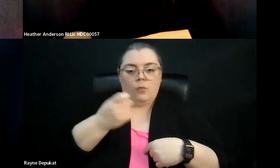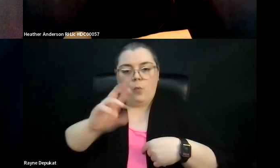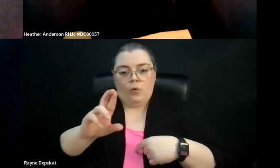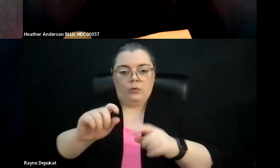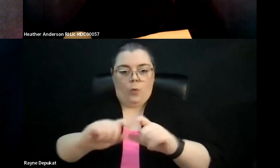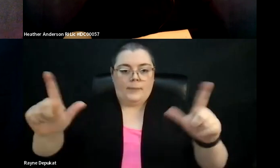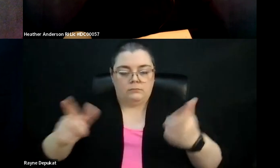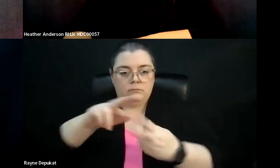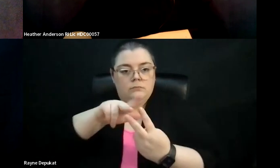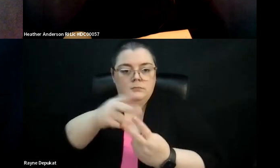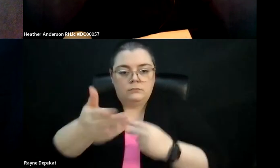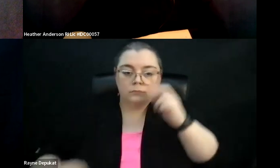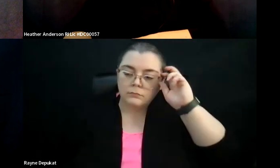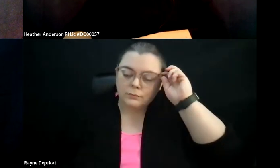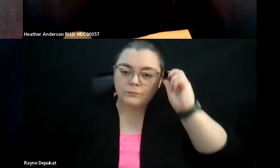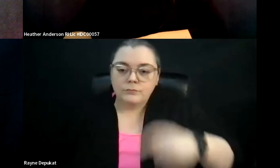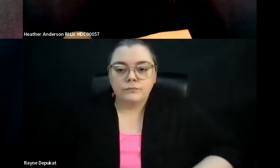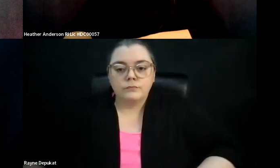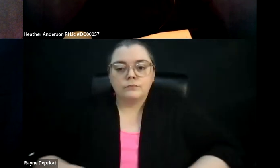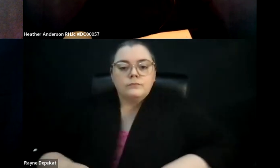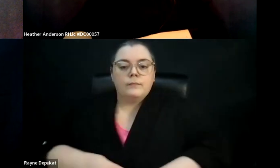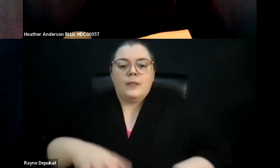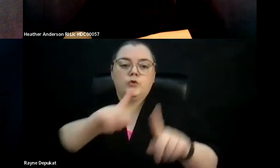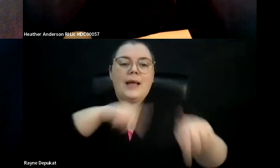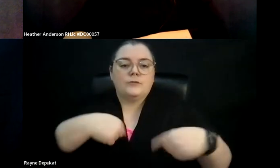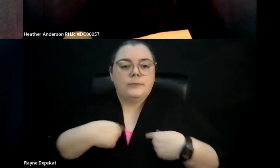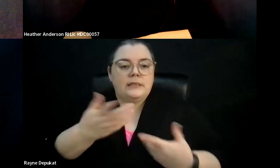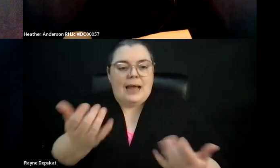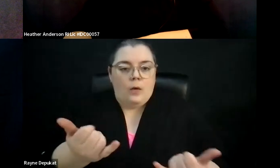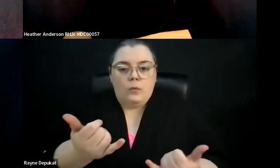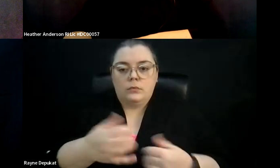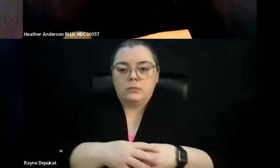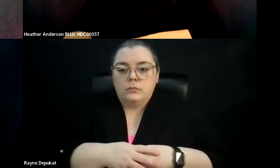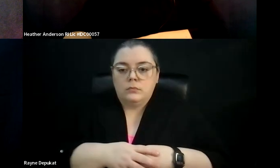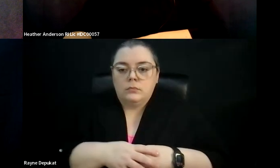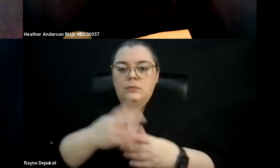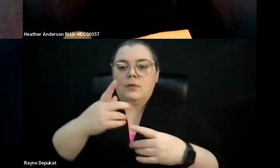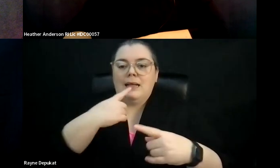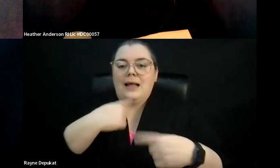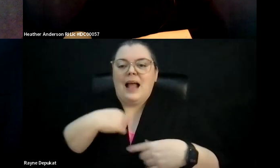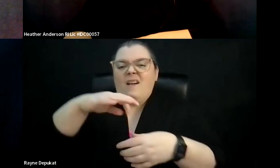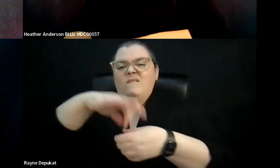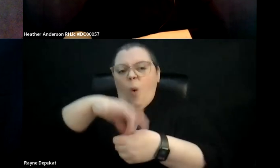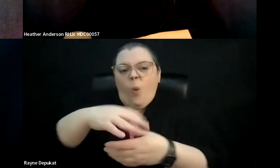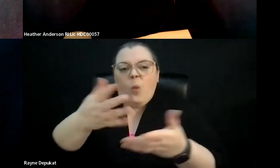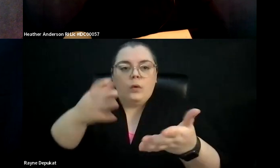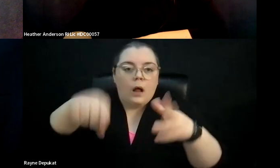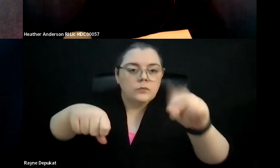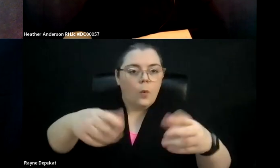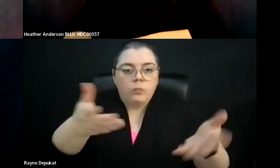So you can chat directly to me, Rain, or you can do it to everyone. And please answer me now. If you would like to keep the chat, let's